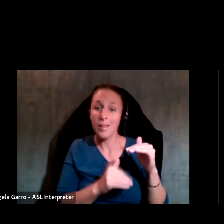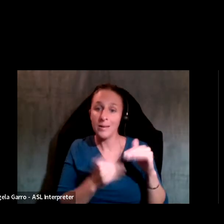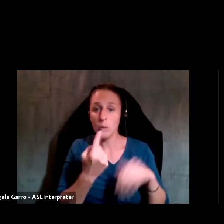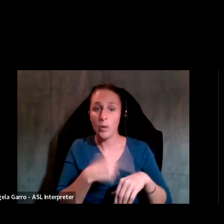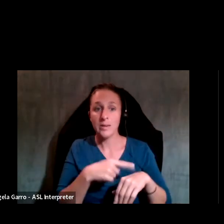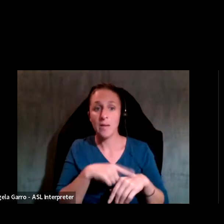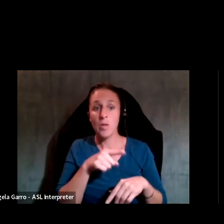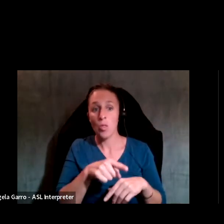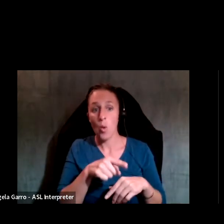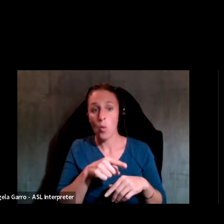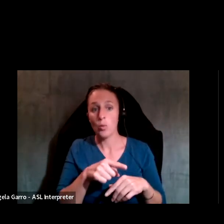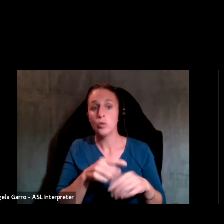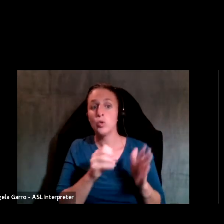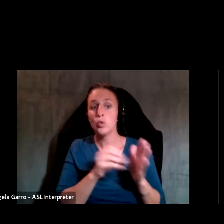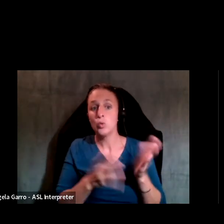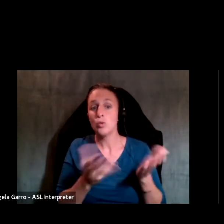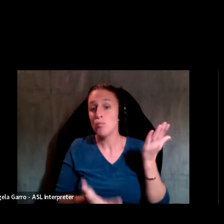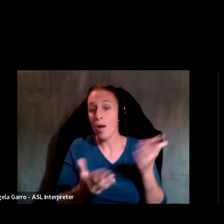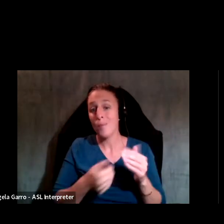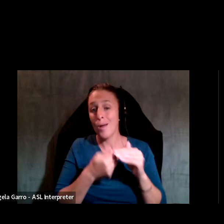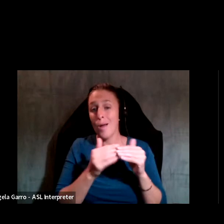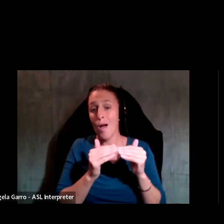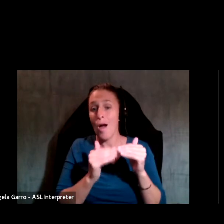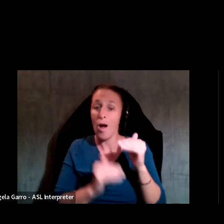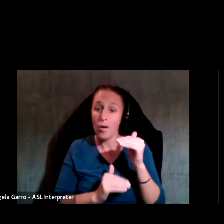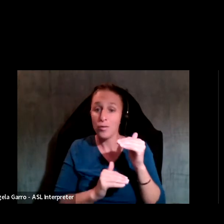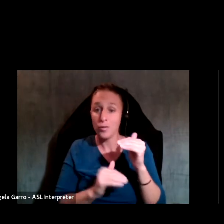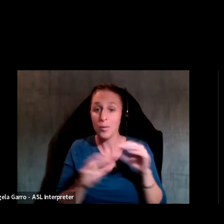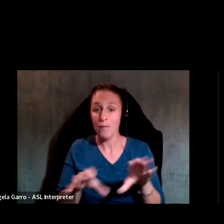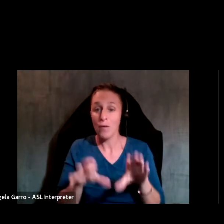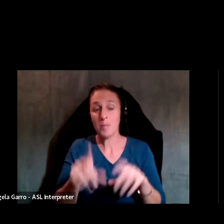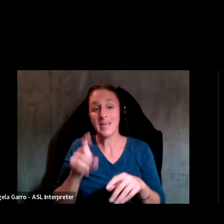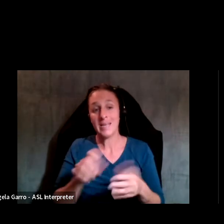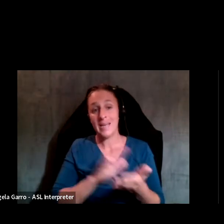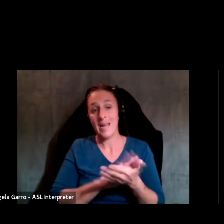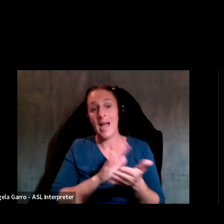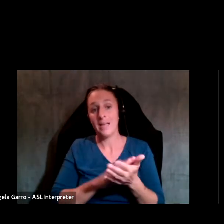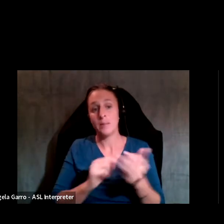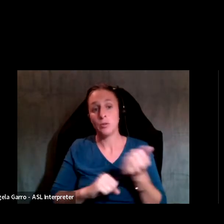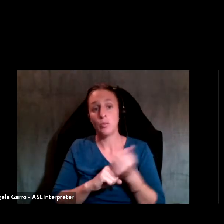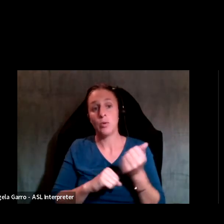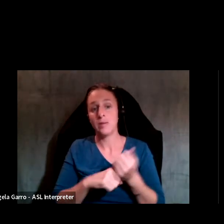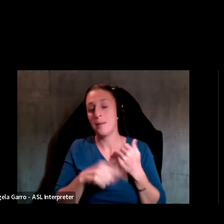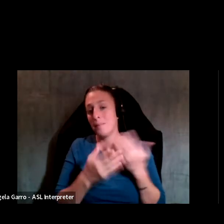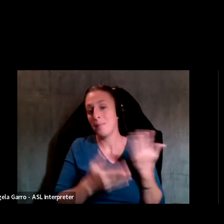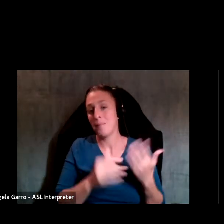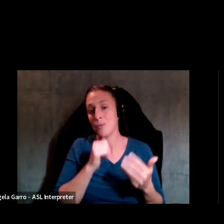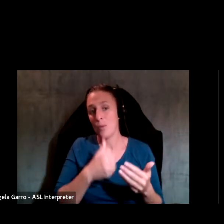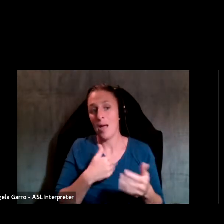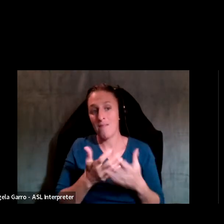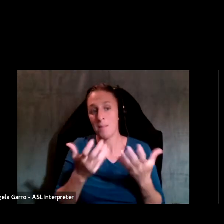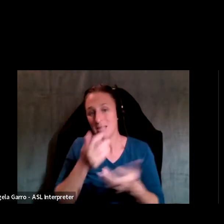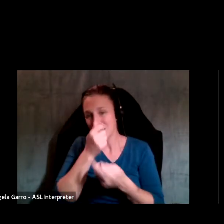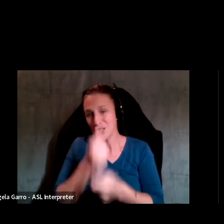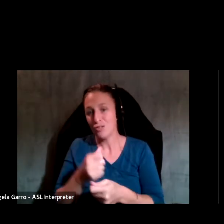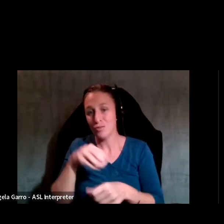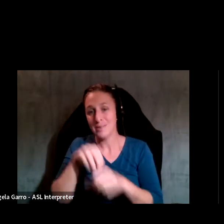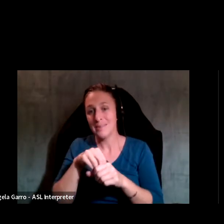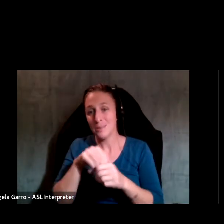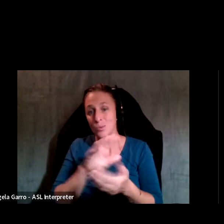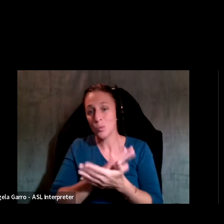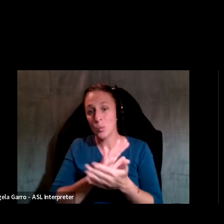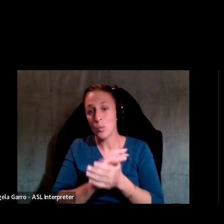that are underperforming and need academic support and have not much interest in school or